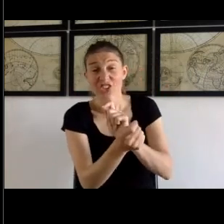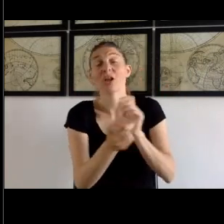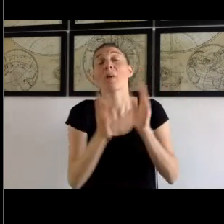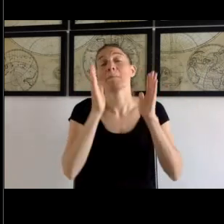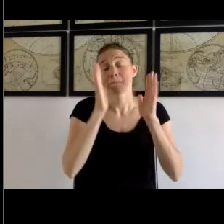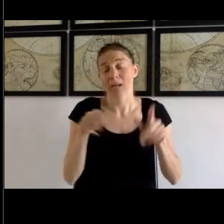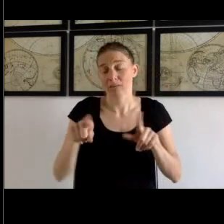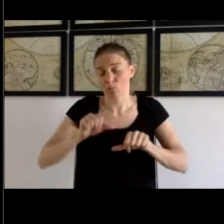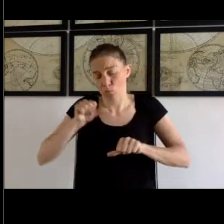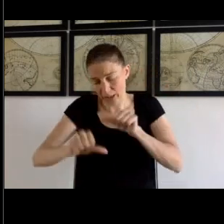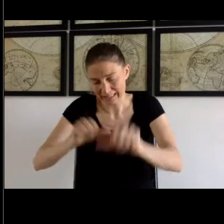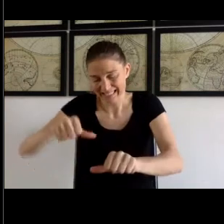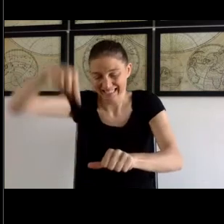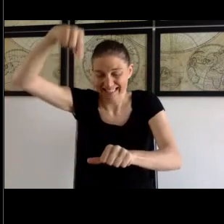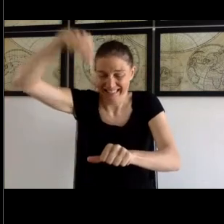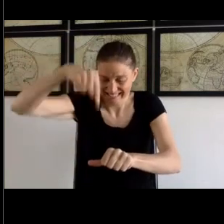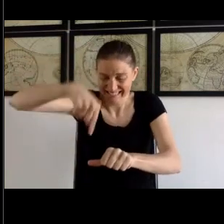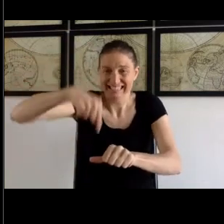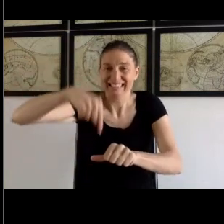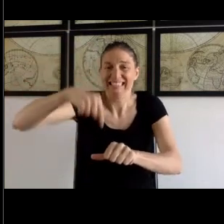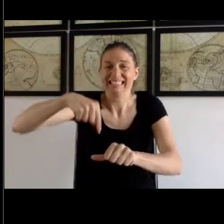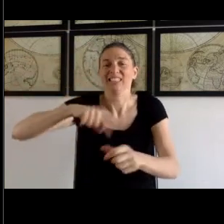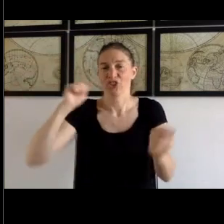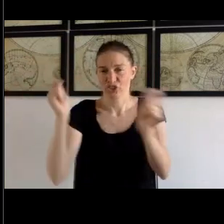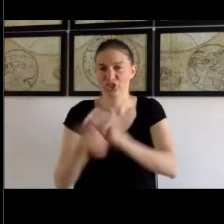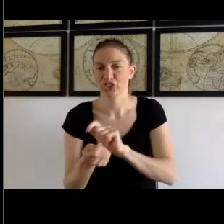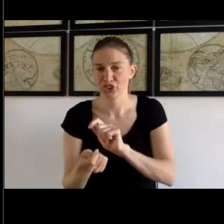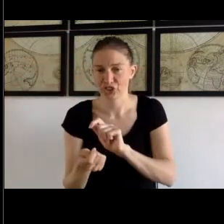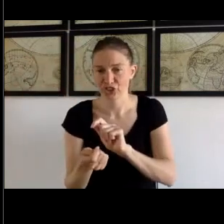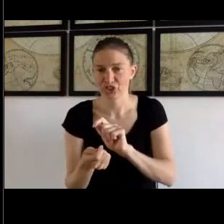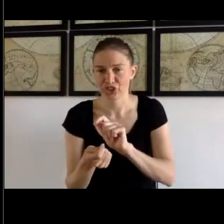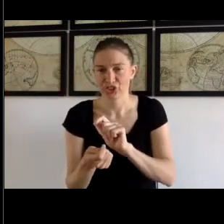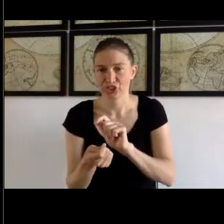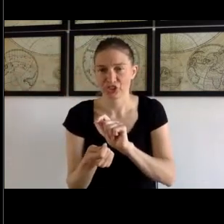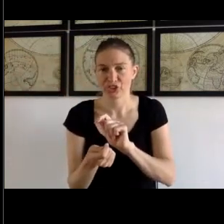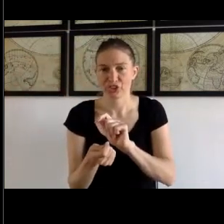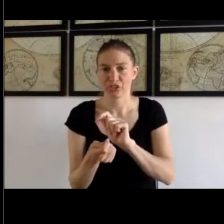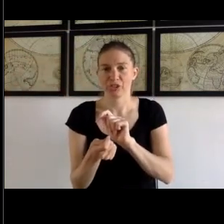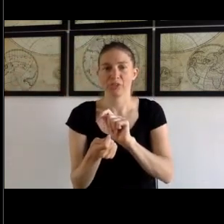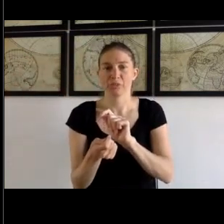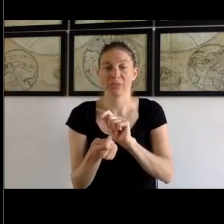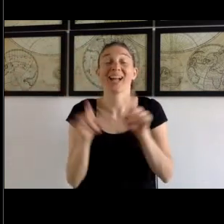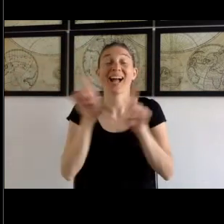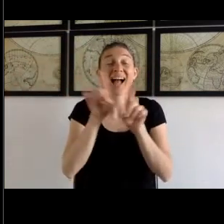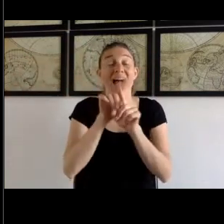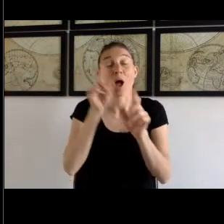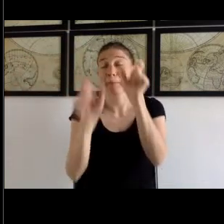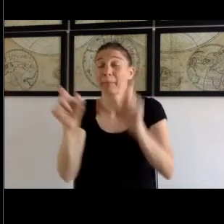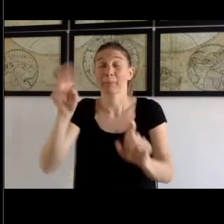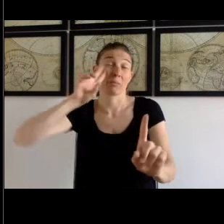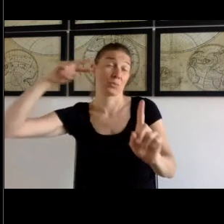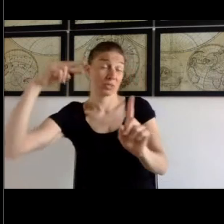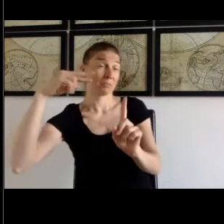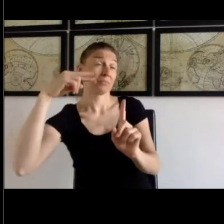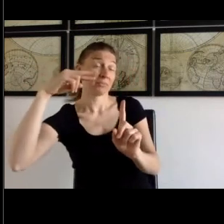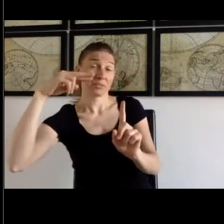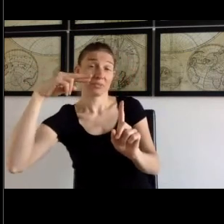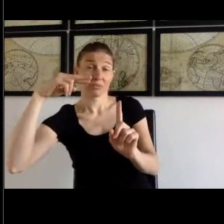the main issues that the organization need to do is exactly to fighting for